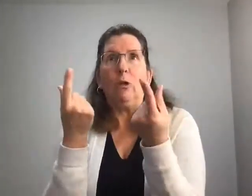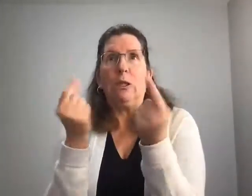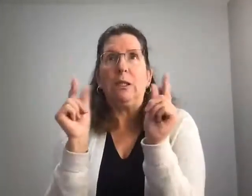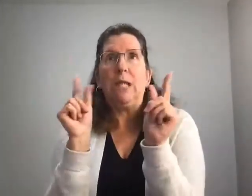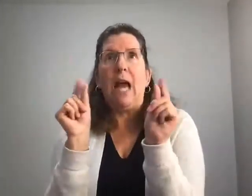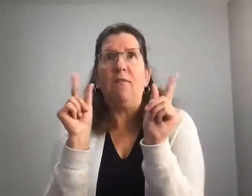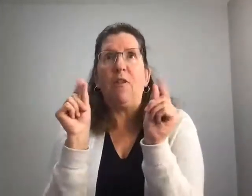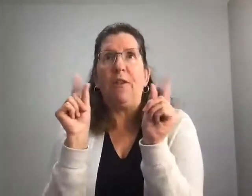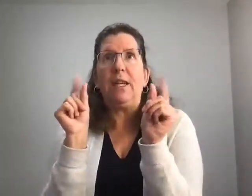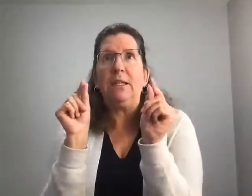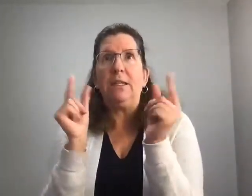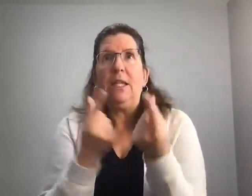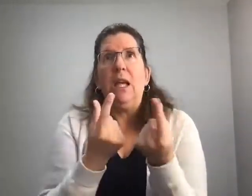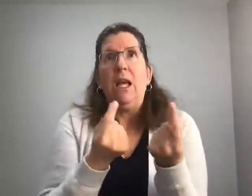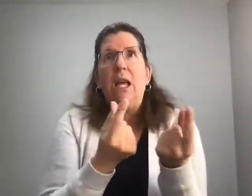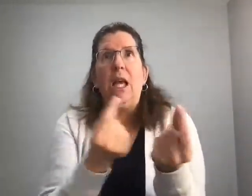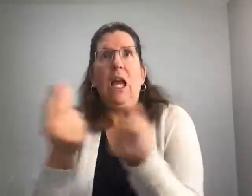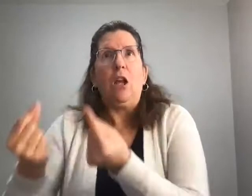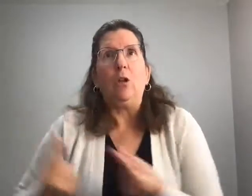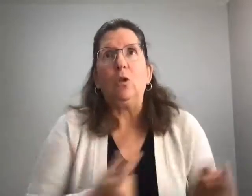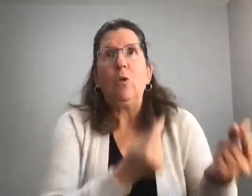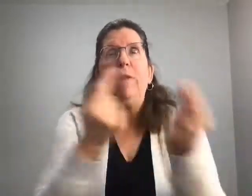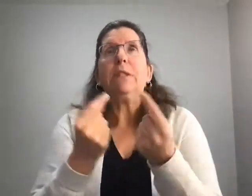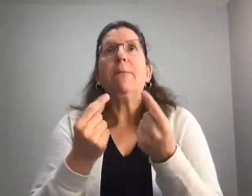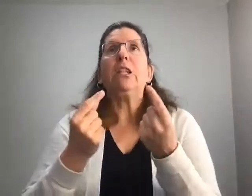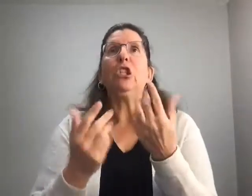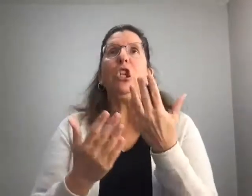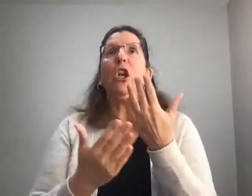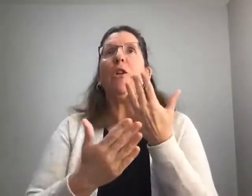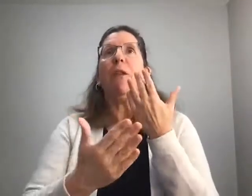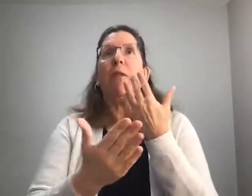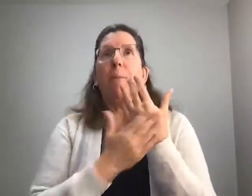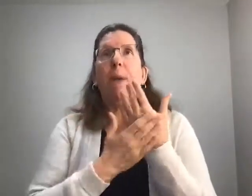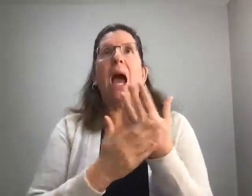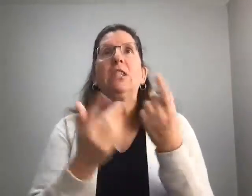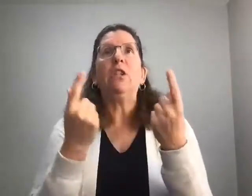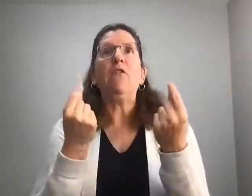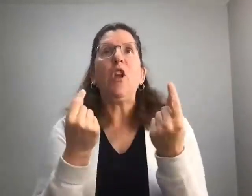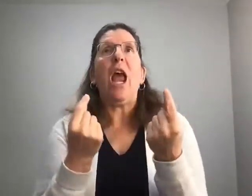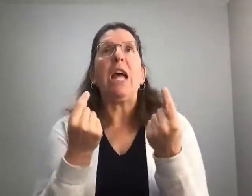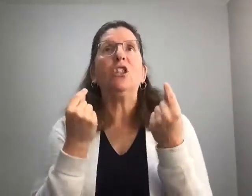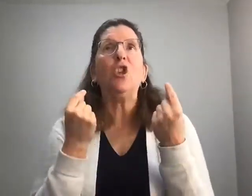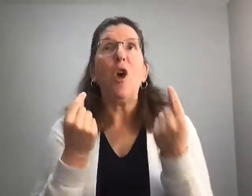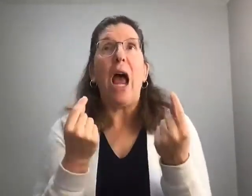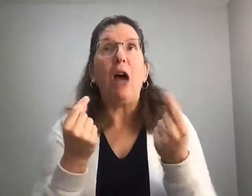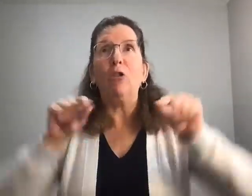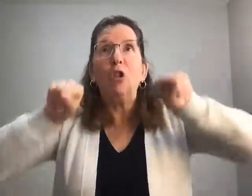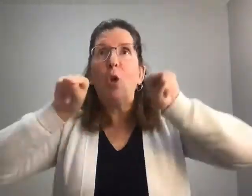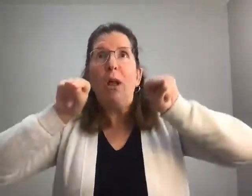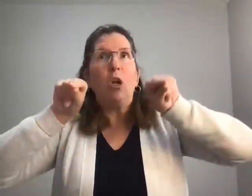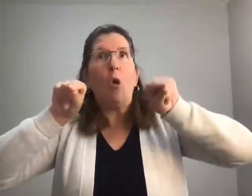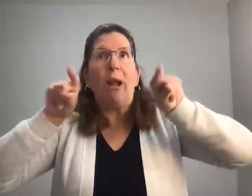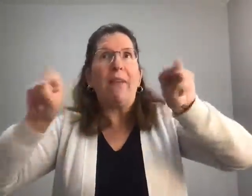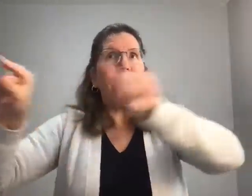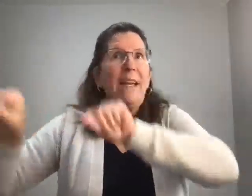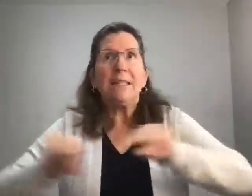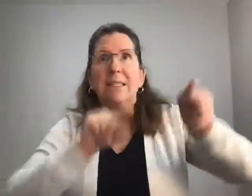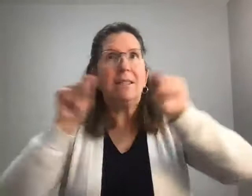the sign for this. And you're doing this. Make sure that the backs of your hands are out. You don't want to go like this. That'll